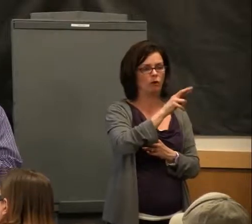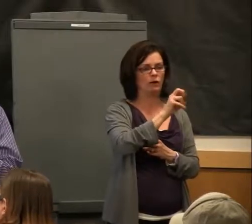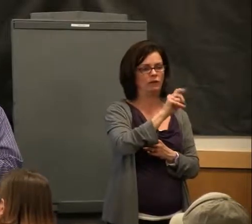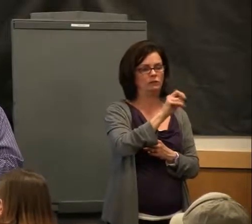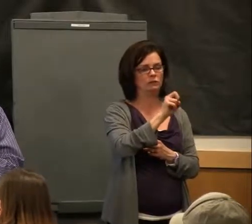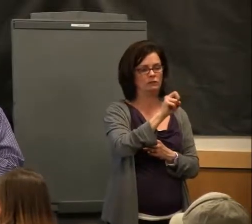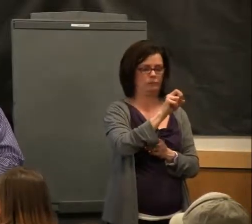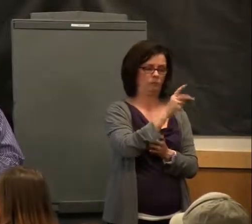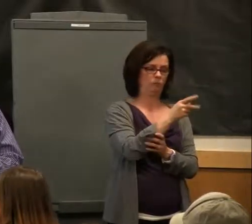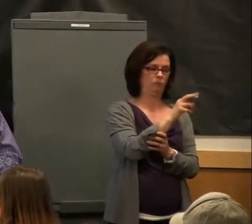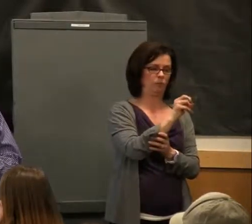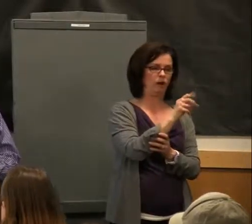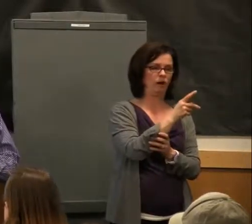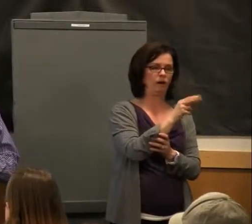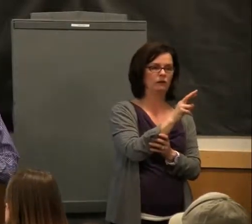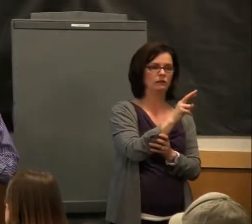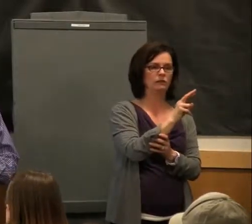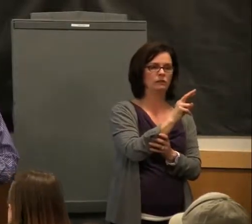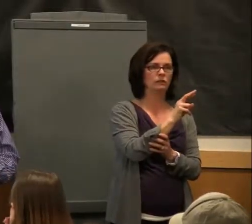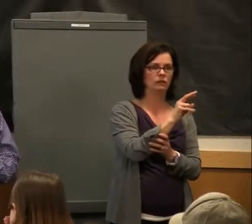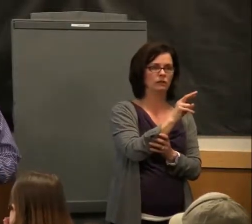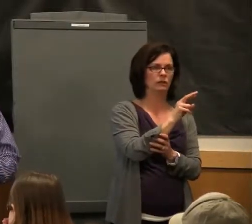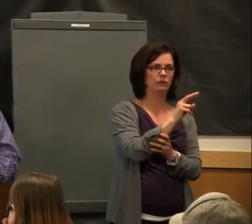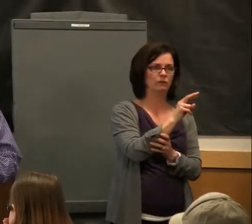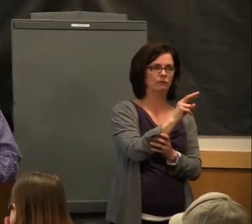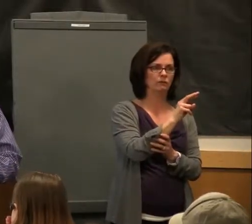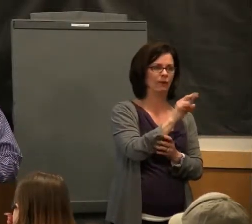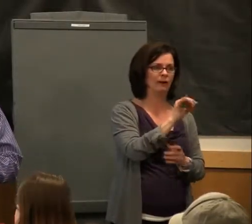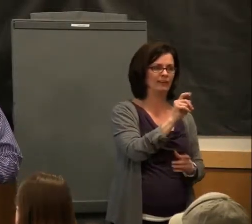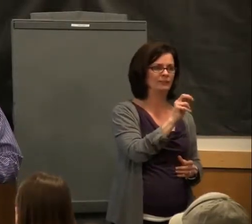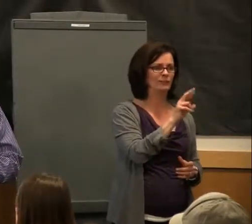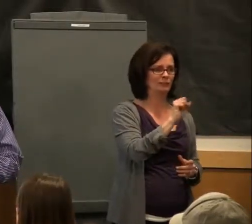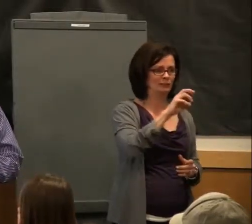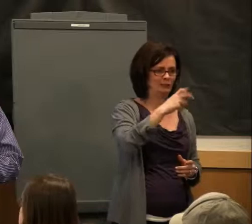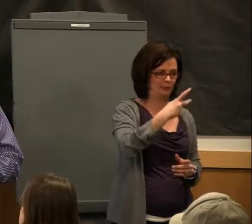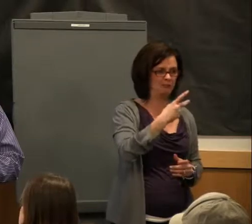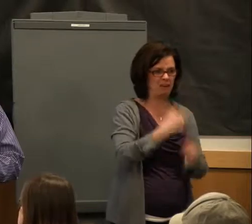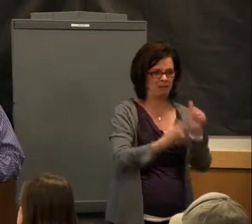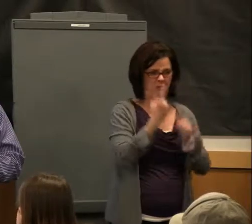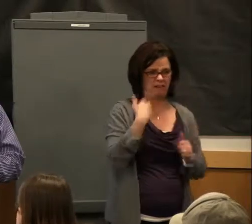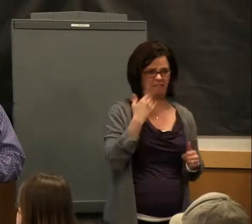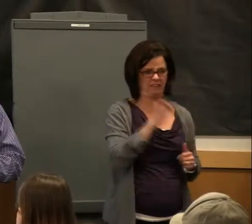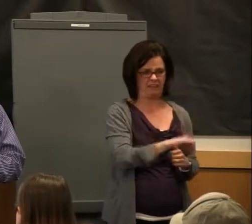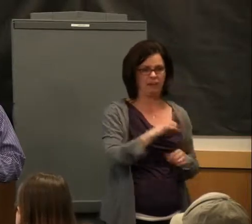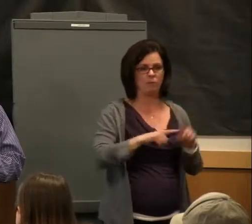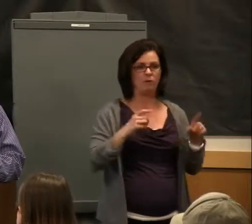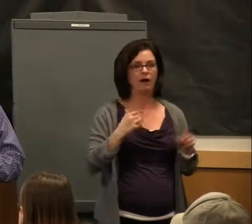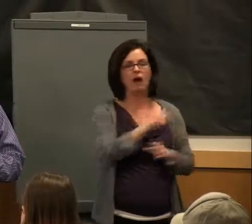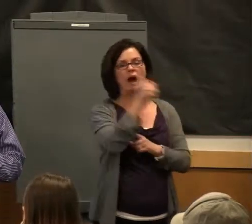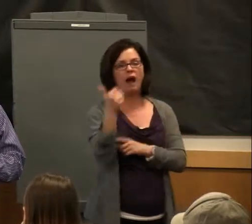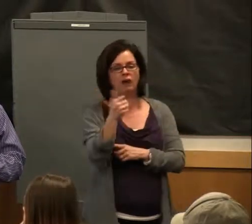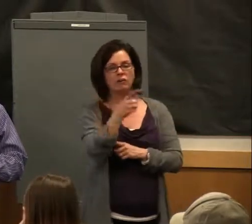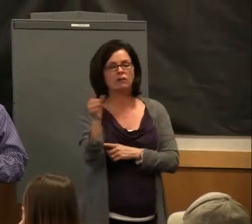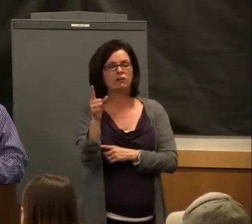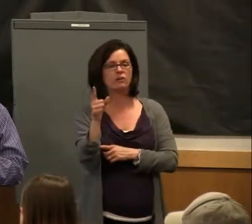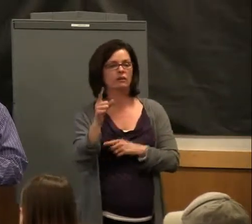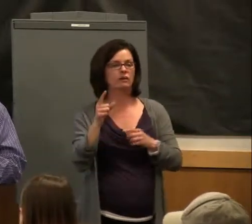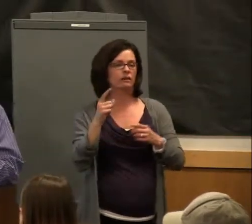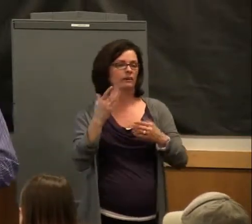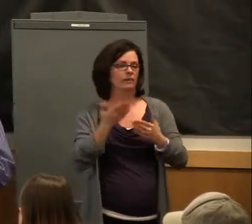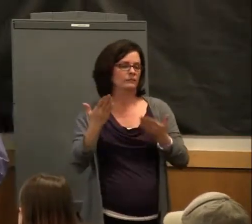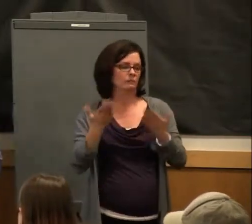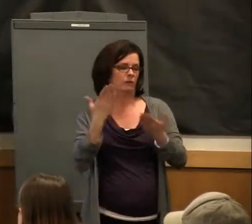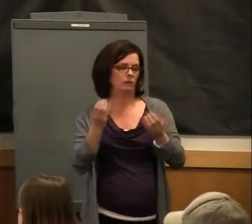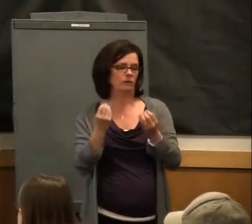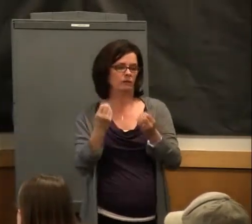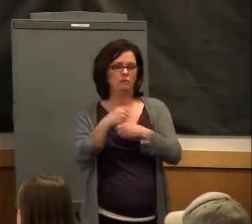by default, everybody has a sole proprietorship. But there are other kinds of legal structures that might make sense depending on what kind of business you